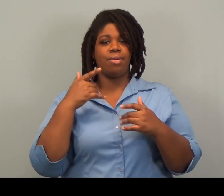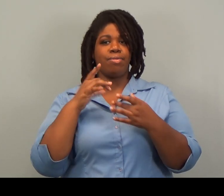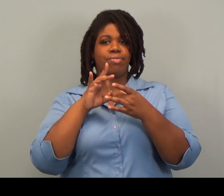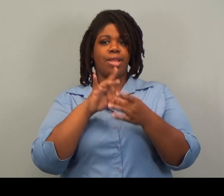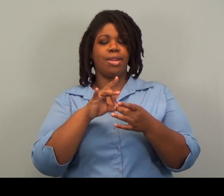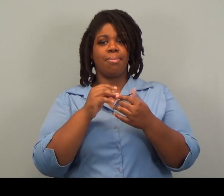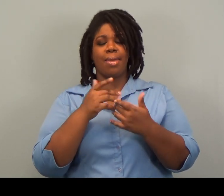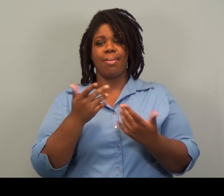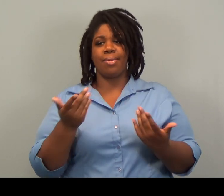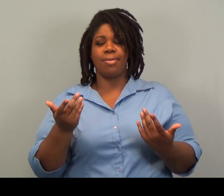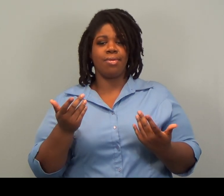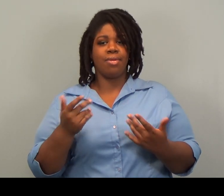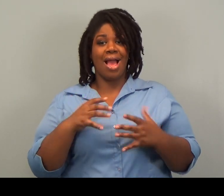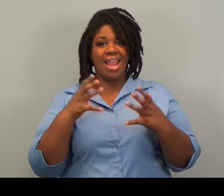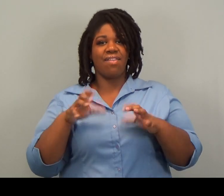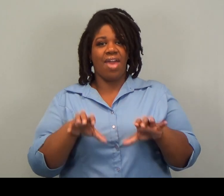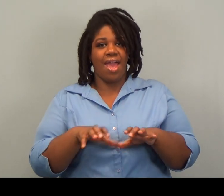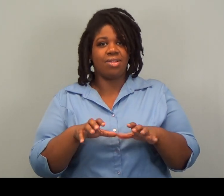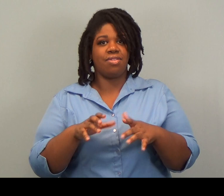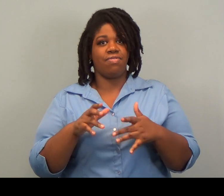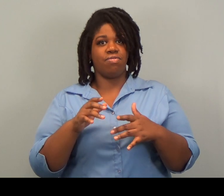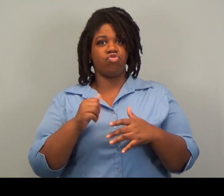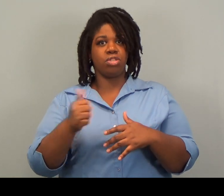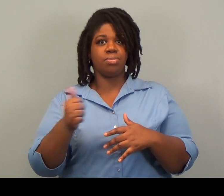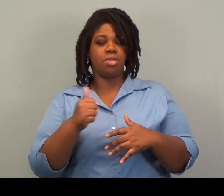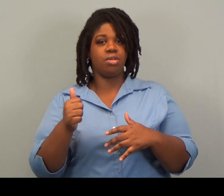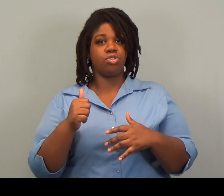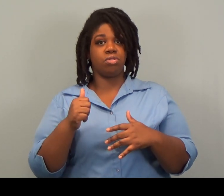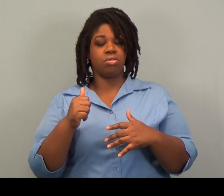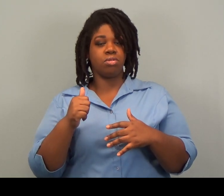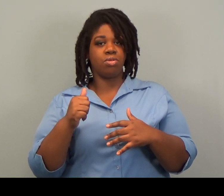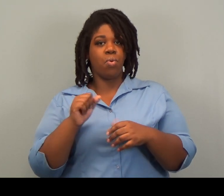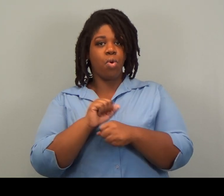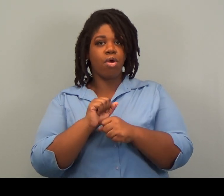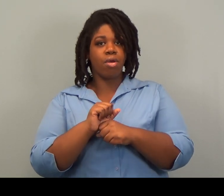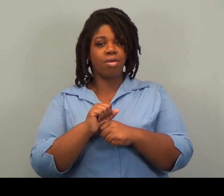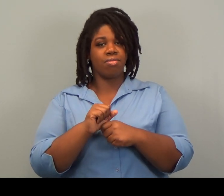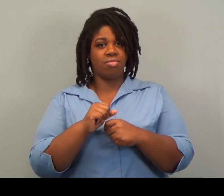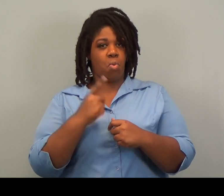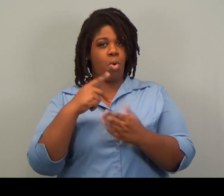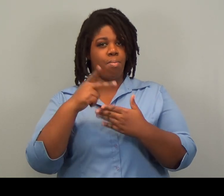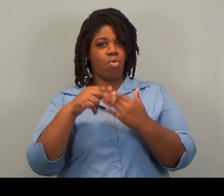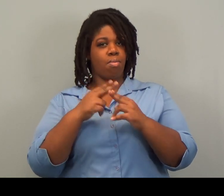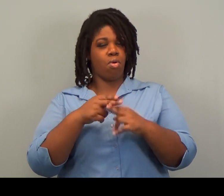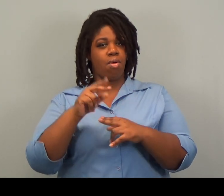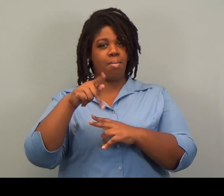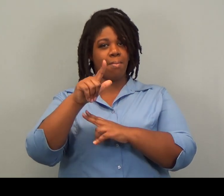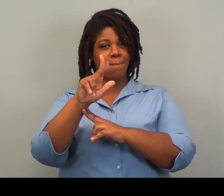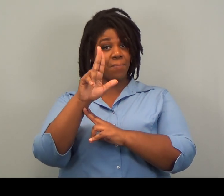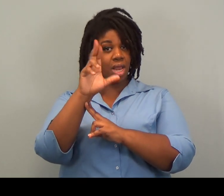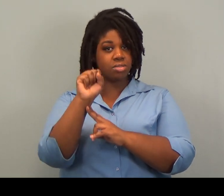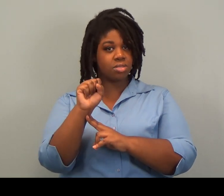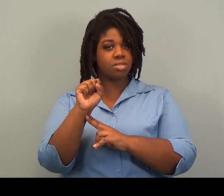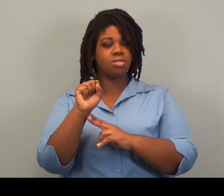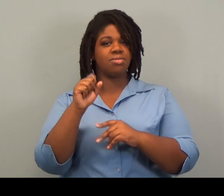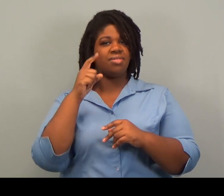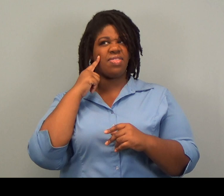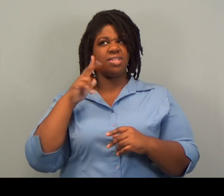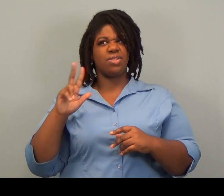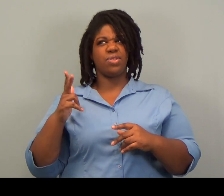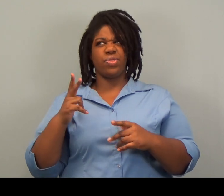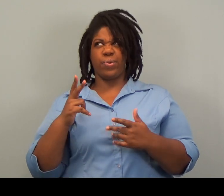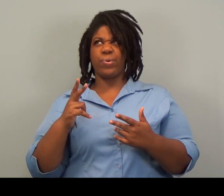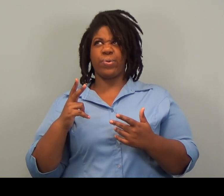lot of active transportation work. Bike Plus is a program that we have, I think we're in our third season now. It's a big deal.